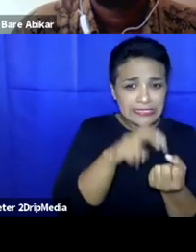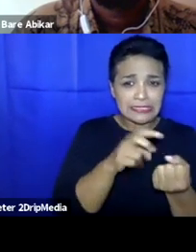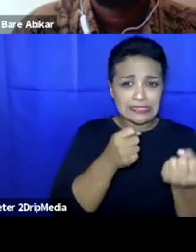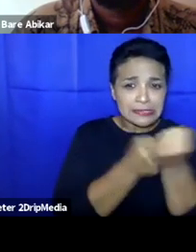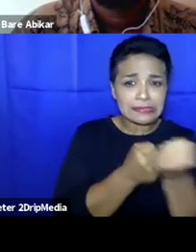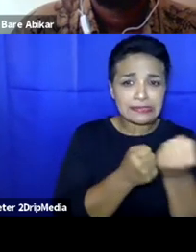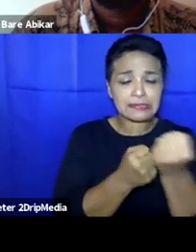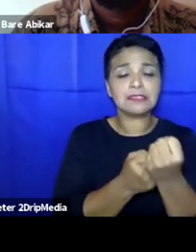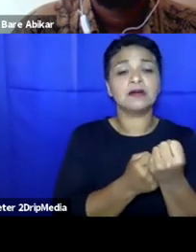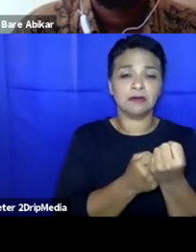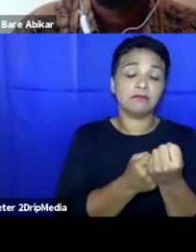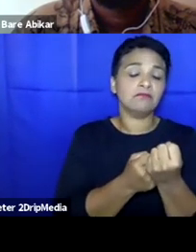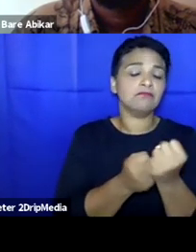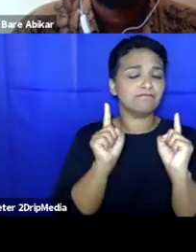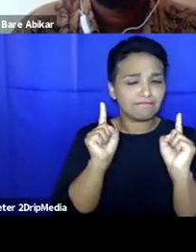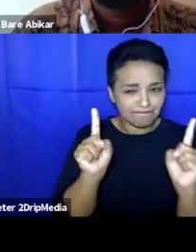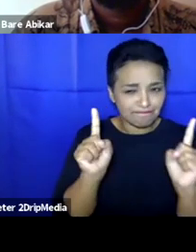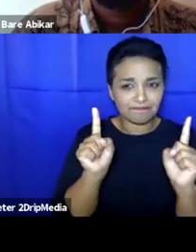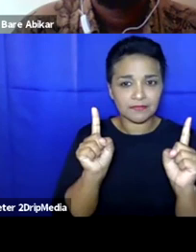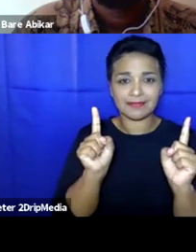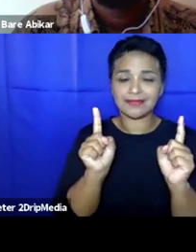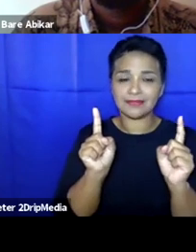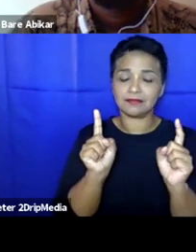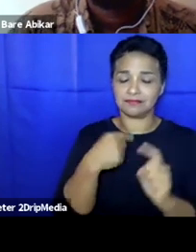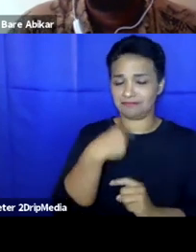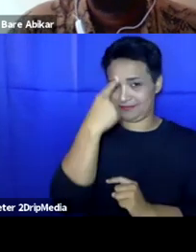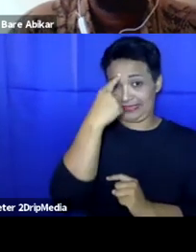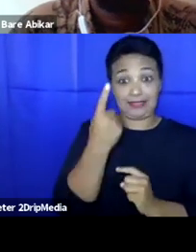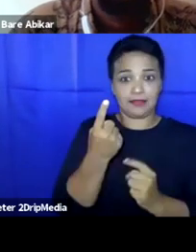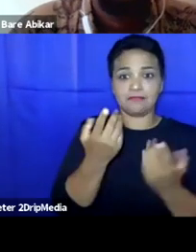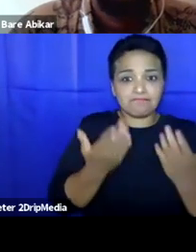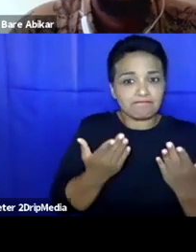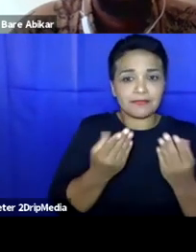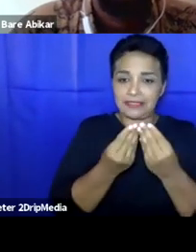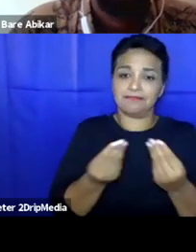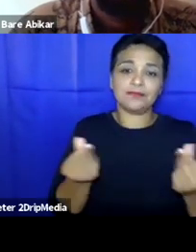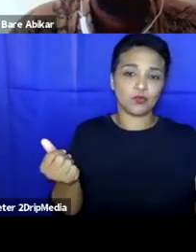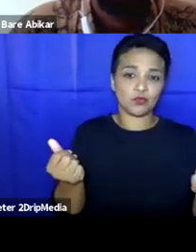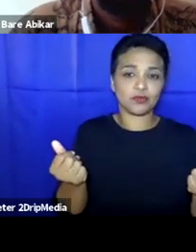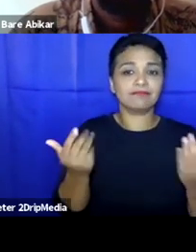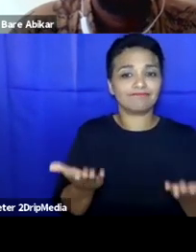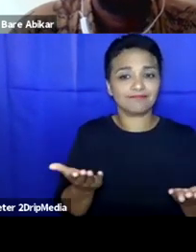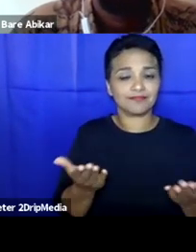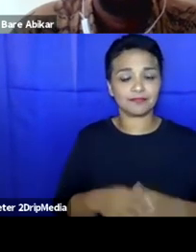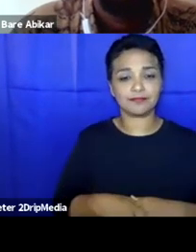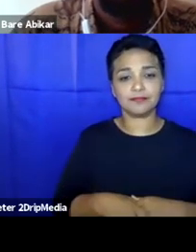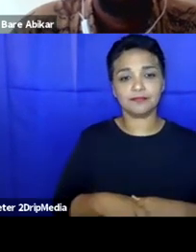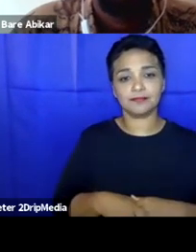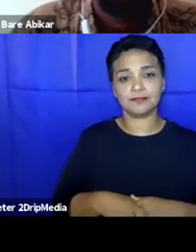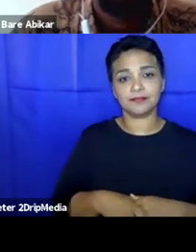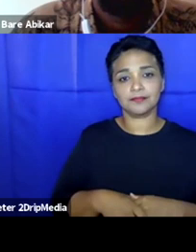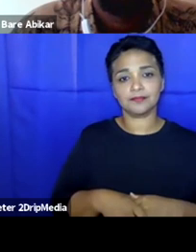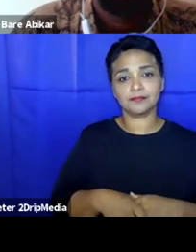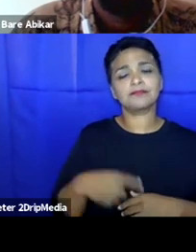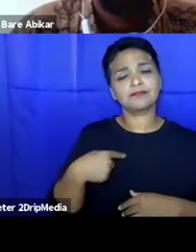But it remains a limited solution, as also Abikar said. So I think what the